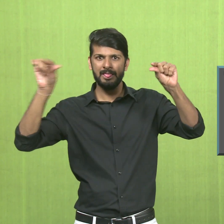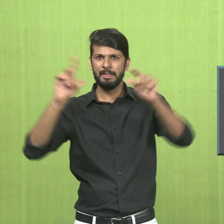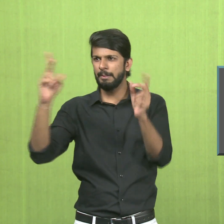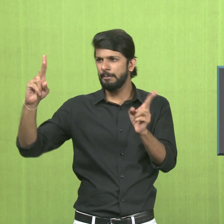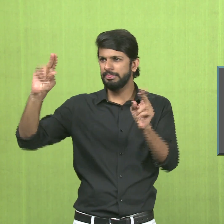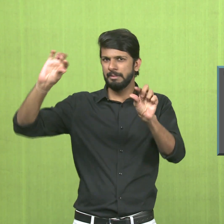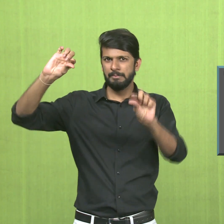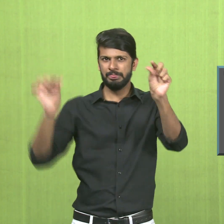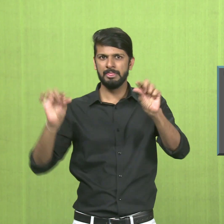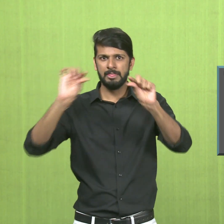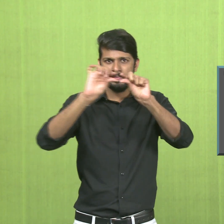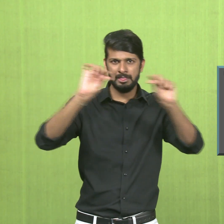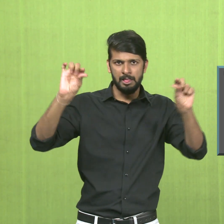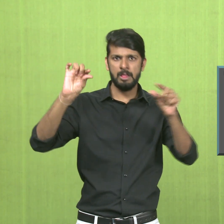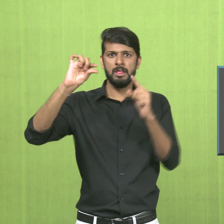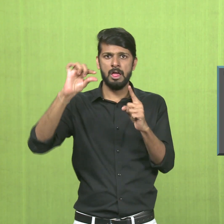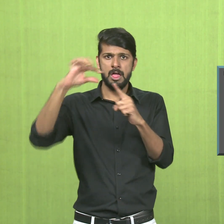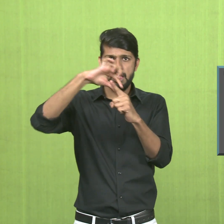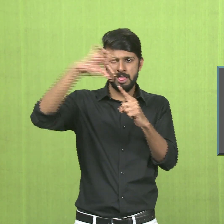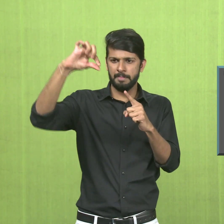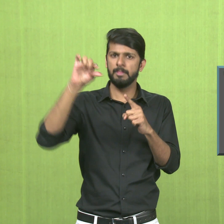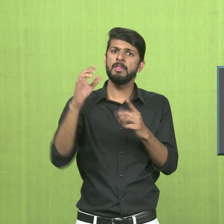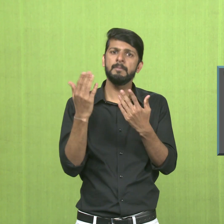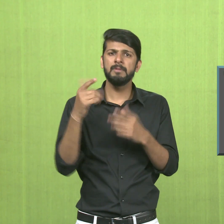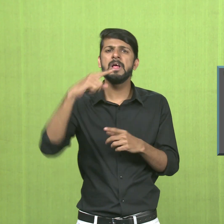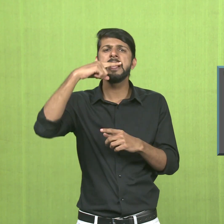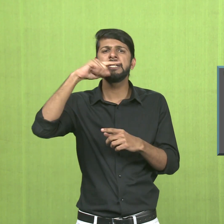which is made of a twig of a date palm tree.